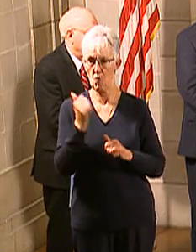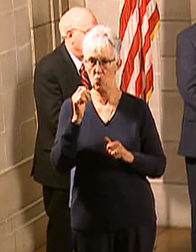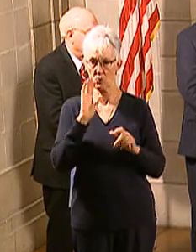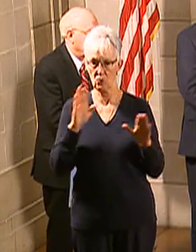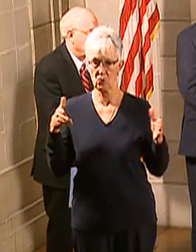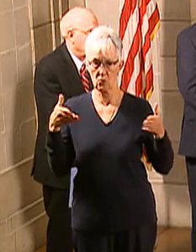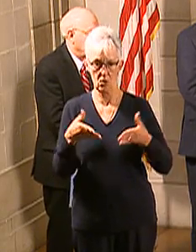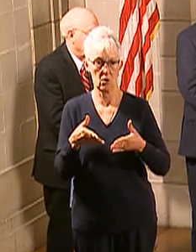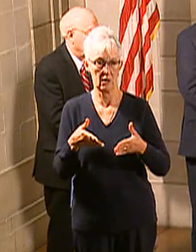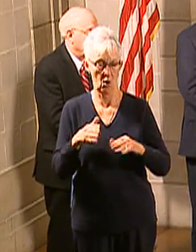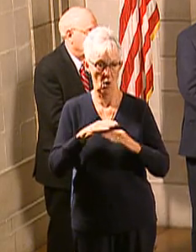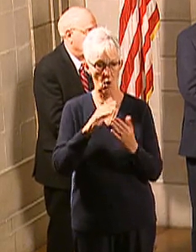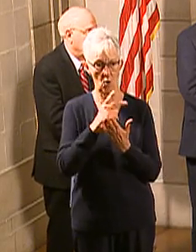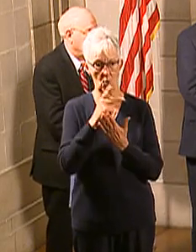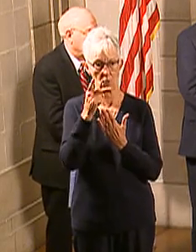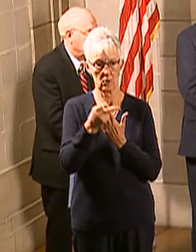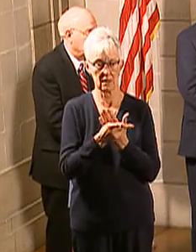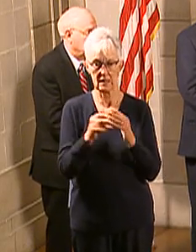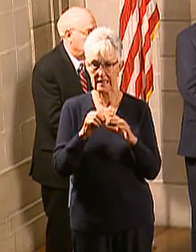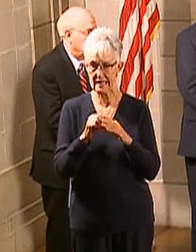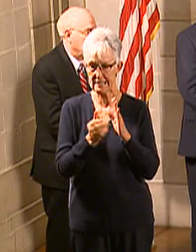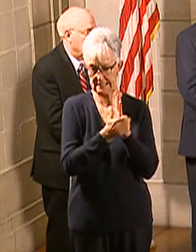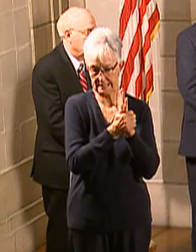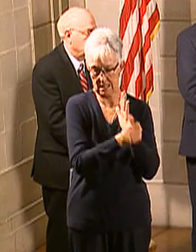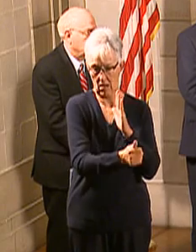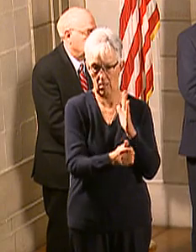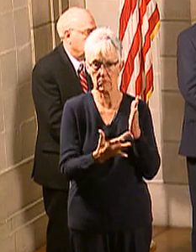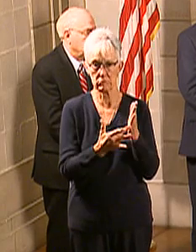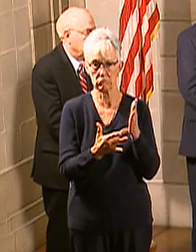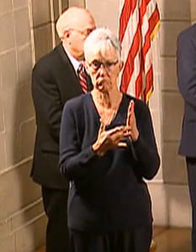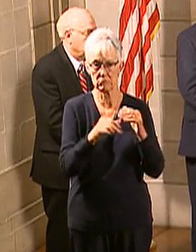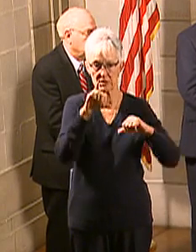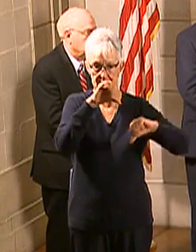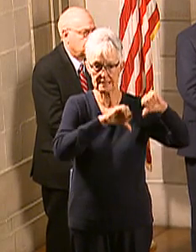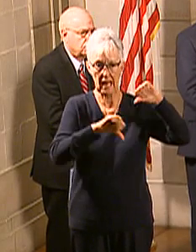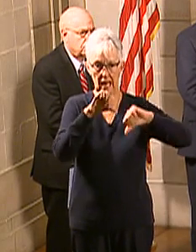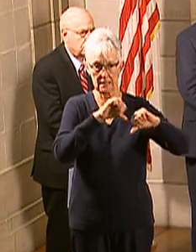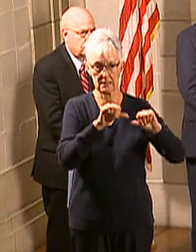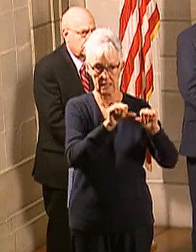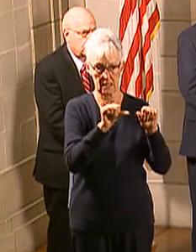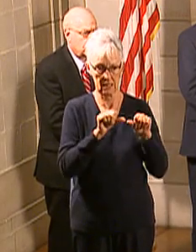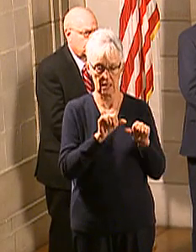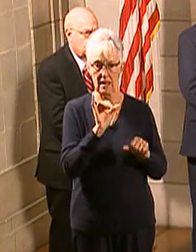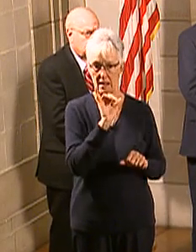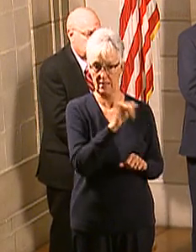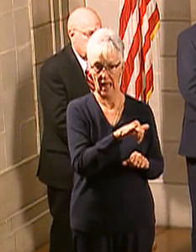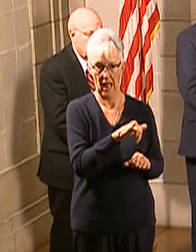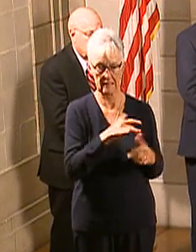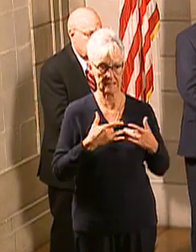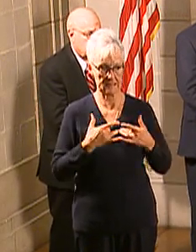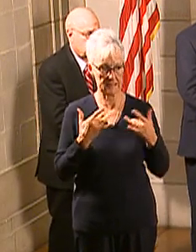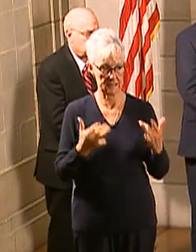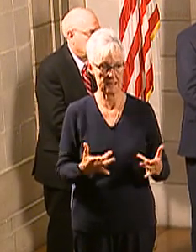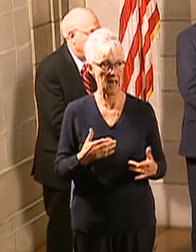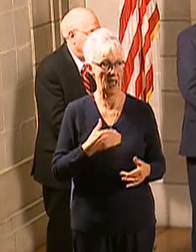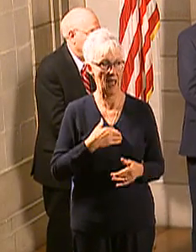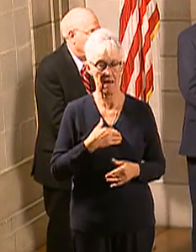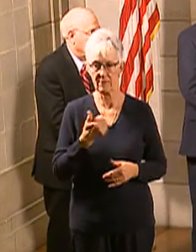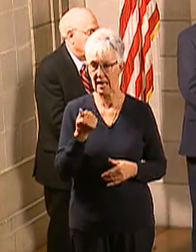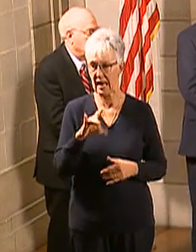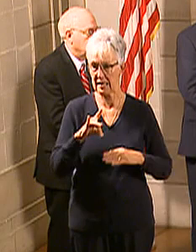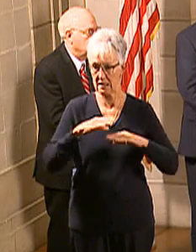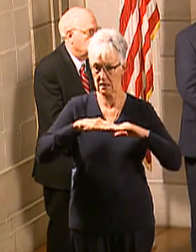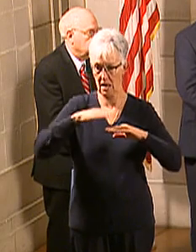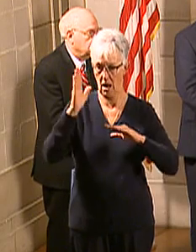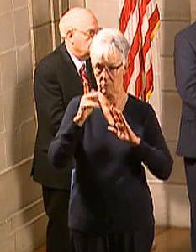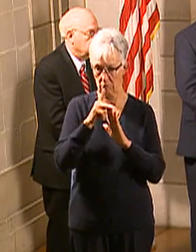the programs in the skilled and technical science area because those traditionally have had the 18-year-old policy, but this allows them